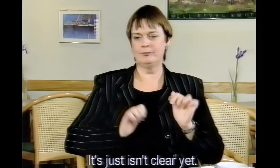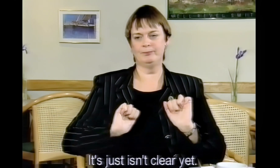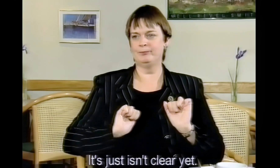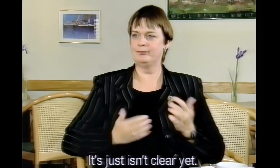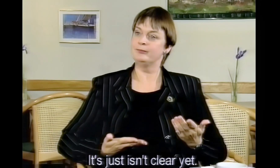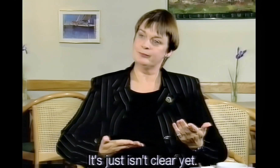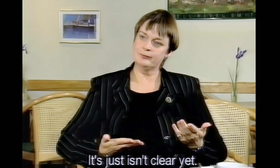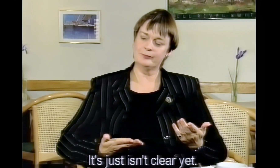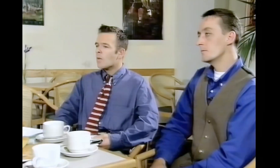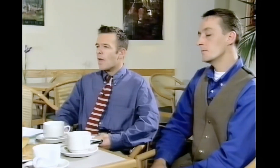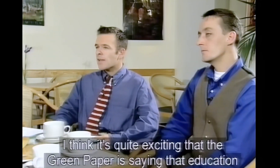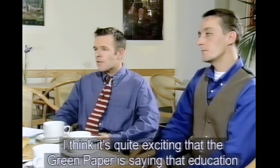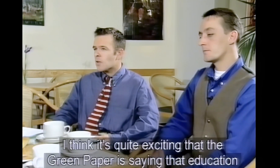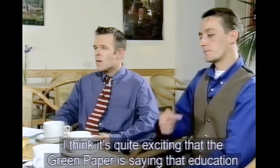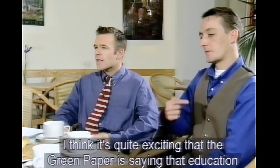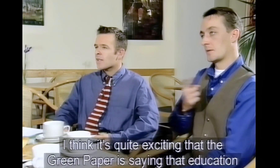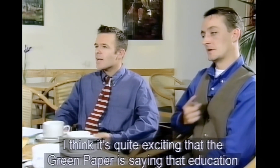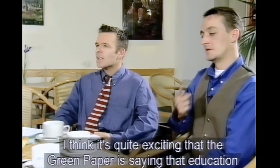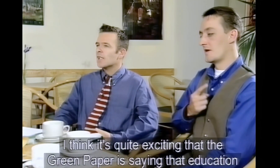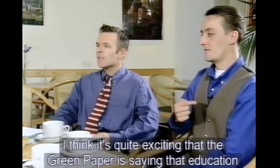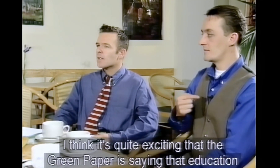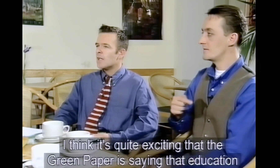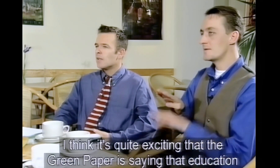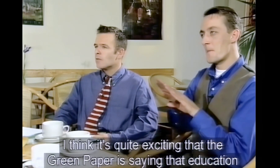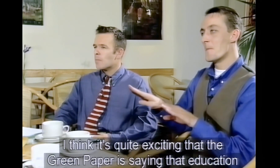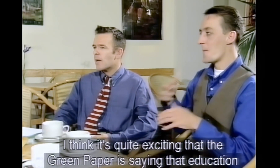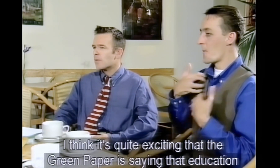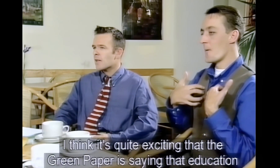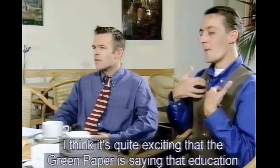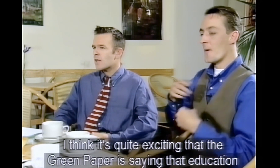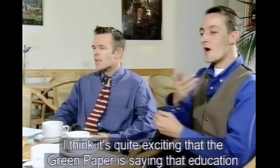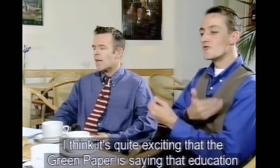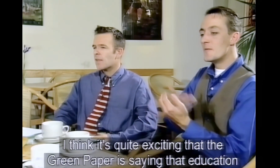isn't clear yet. I think it's actually quite exciting that the Green Paper is actually saying that